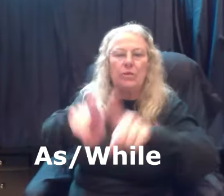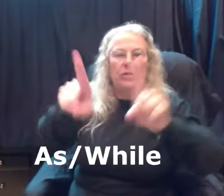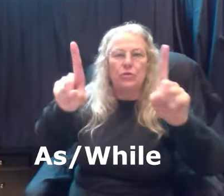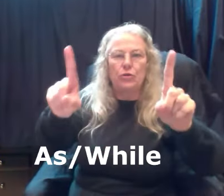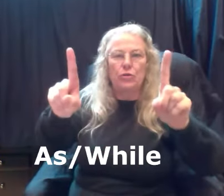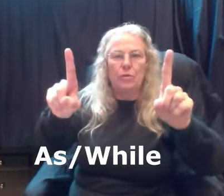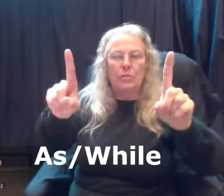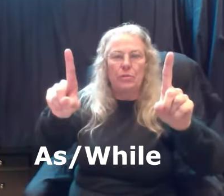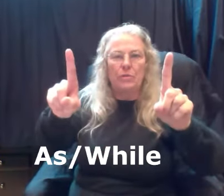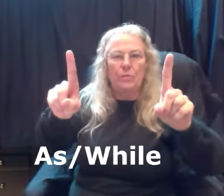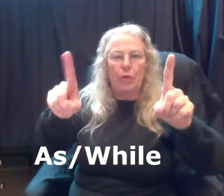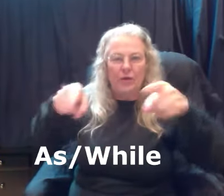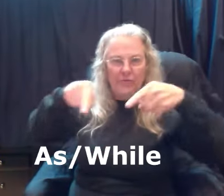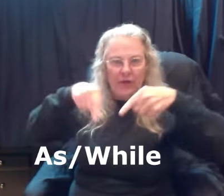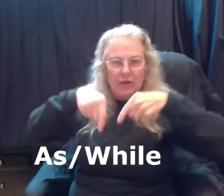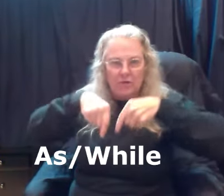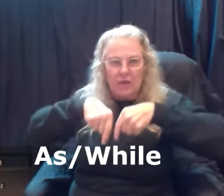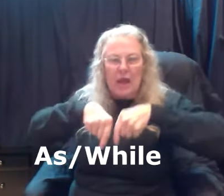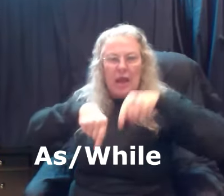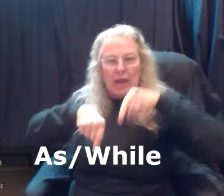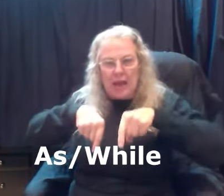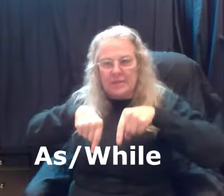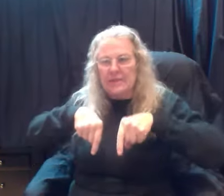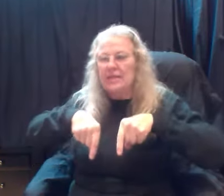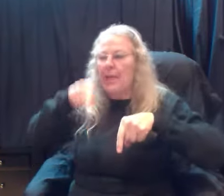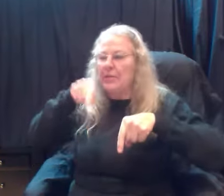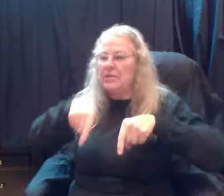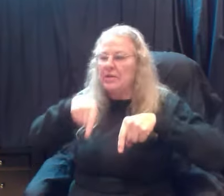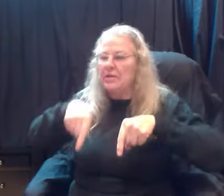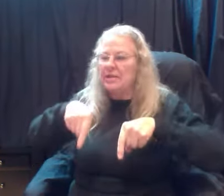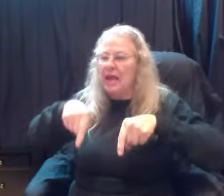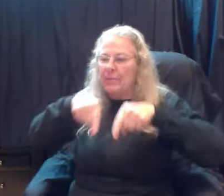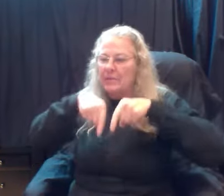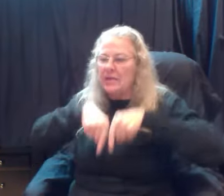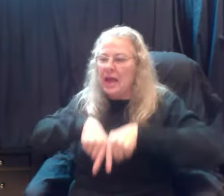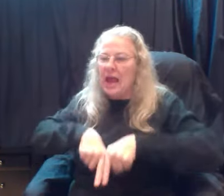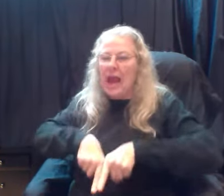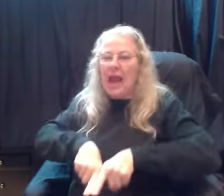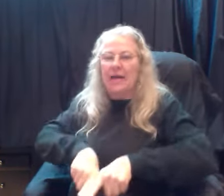two pointer fingers. As this happens, this happens. As.